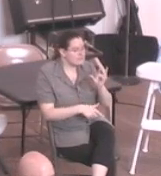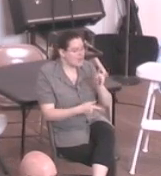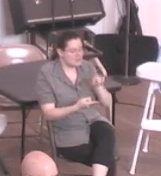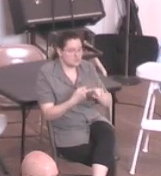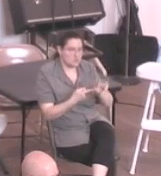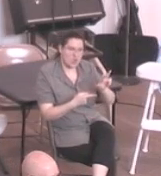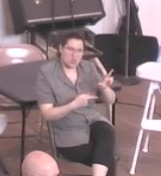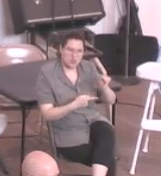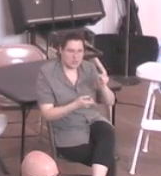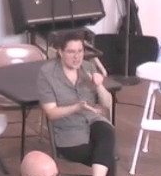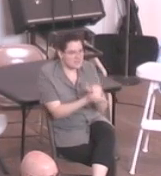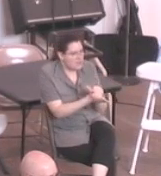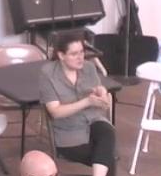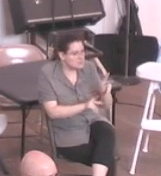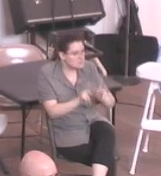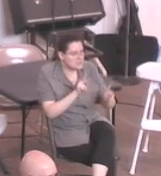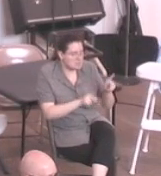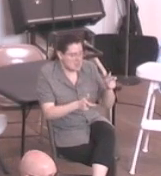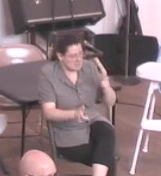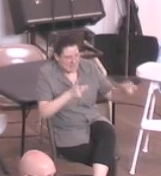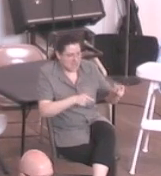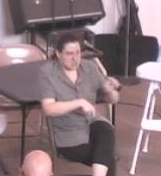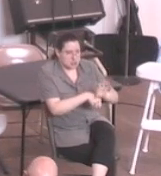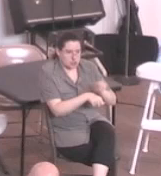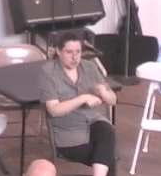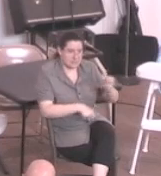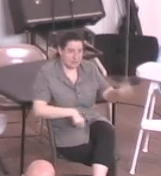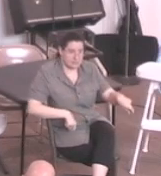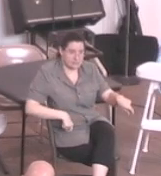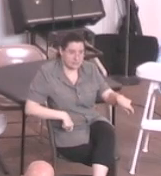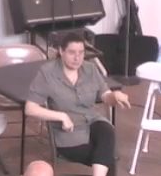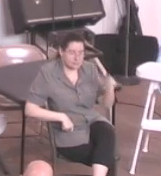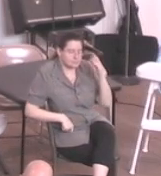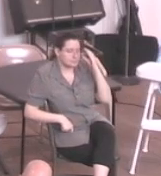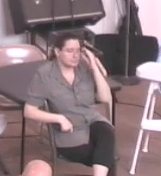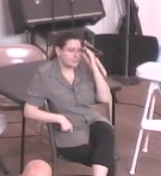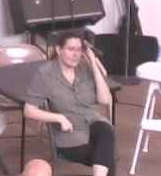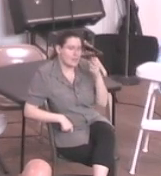mega church in Houston, Texas. And